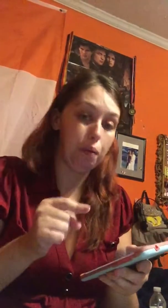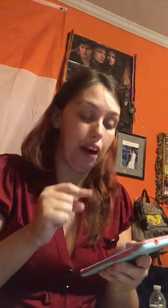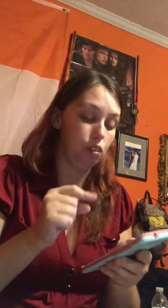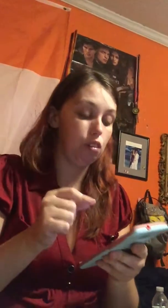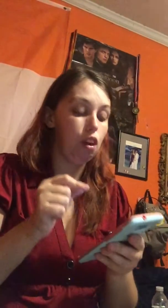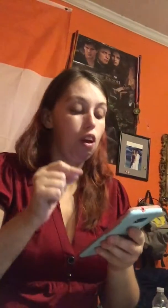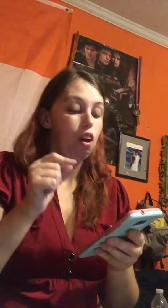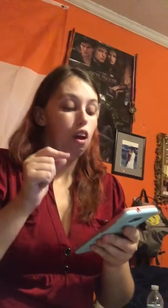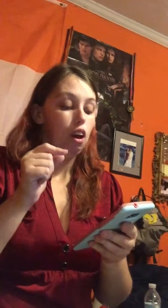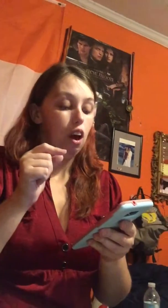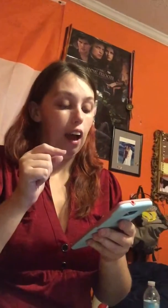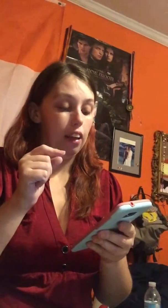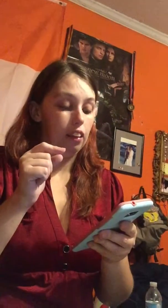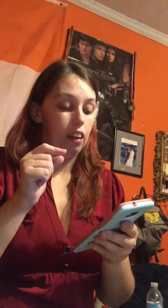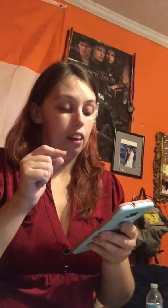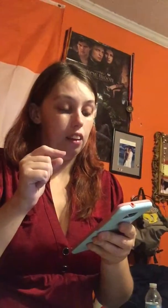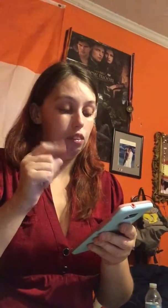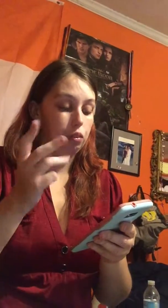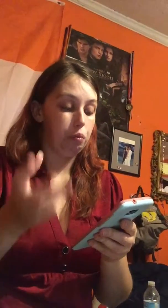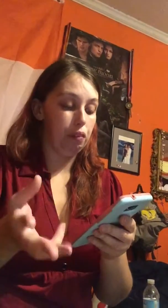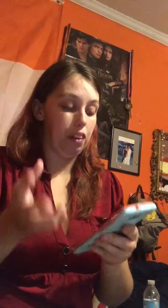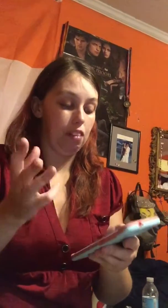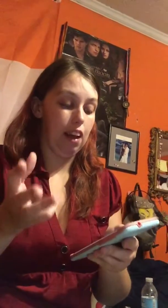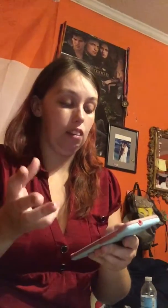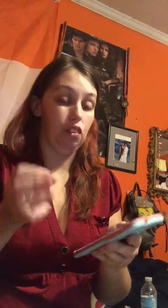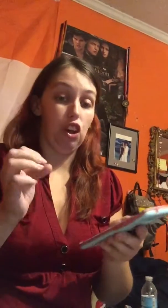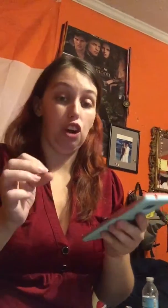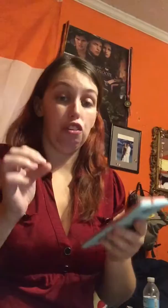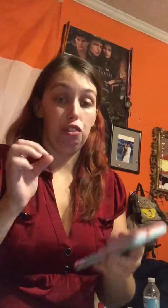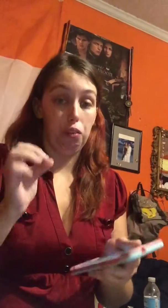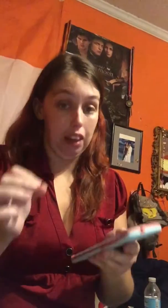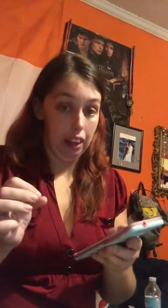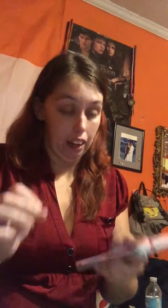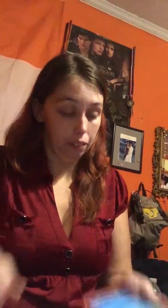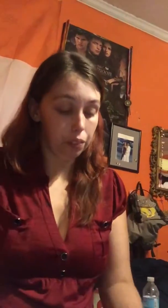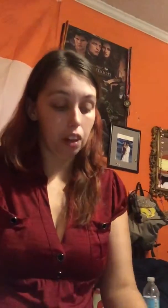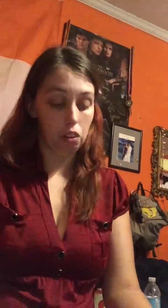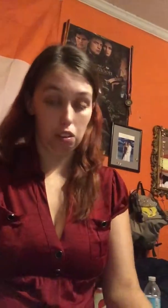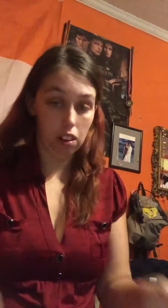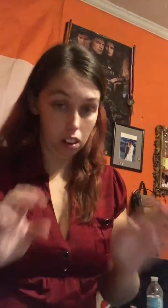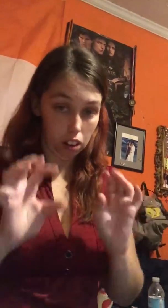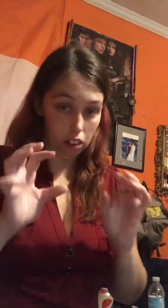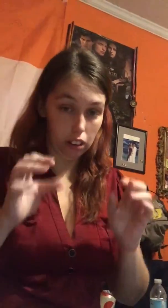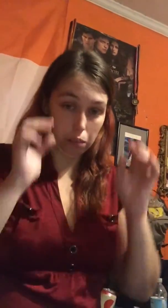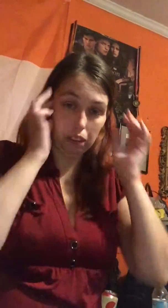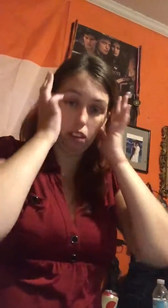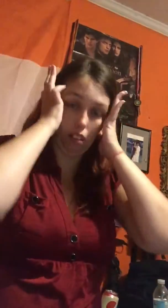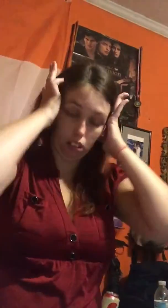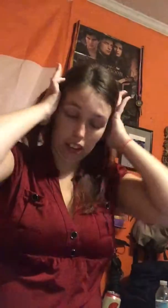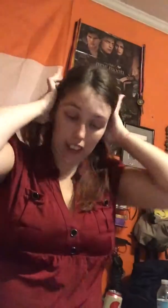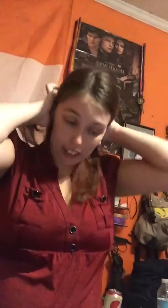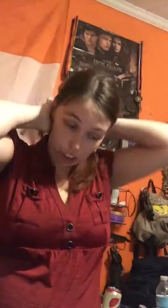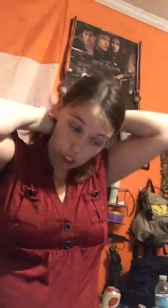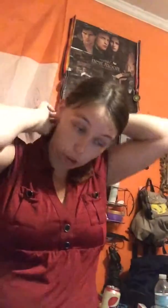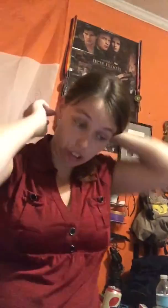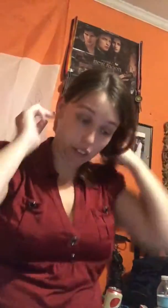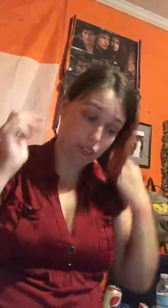pounds. And it's roughly the size of a large zucchini. So, it's a little bit, not like a huge difference